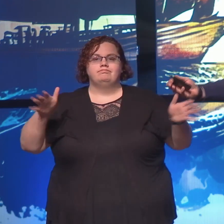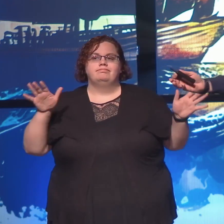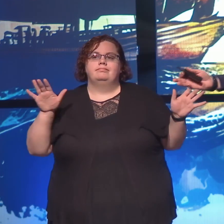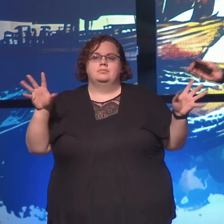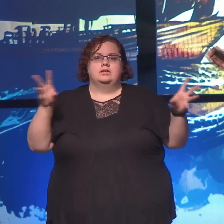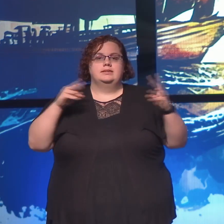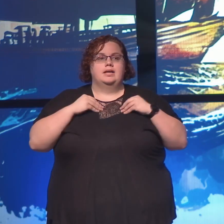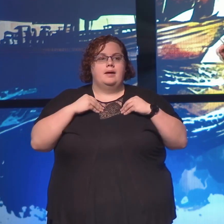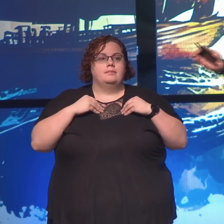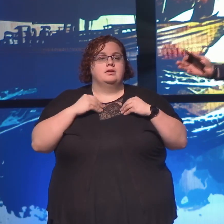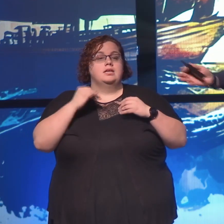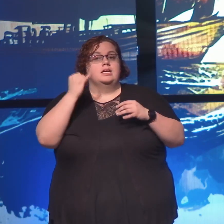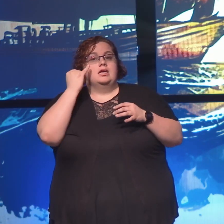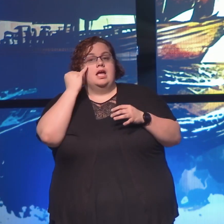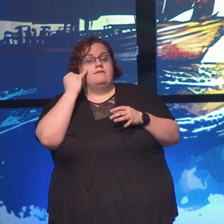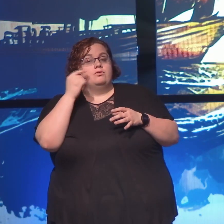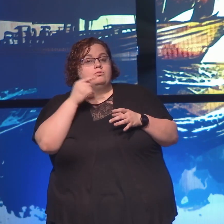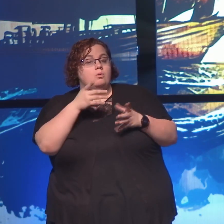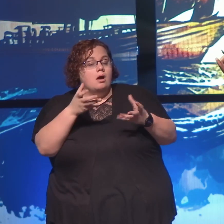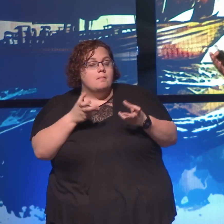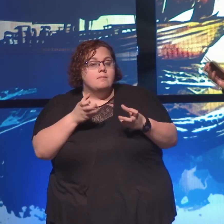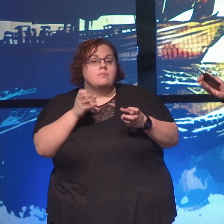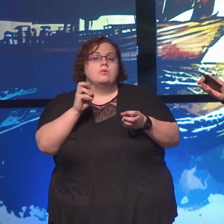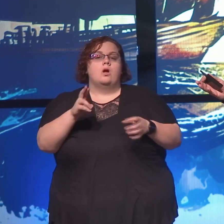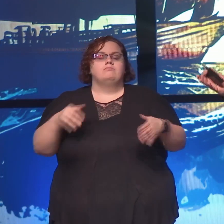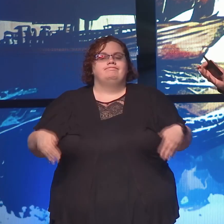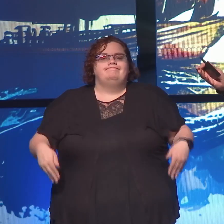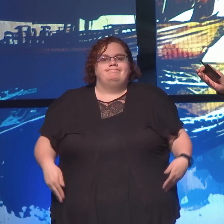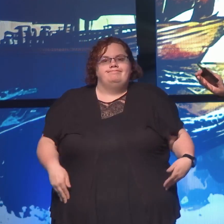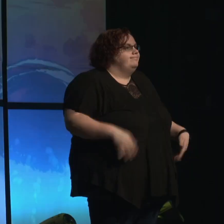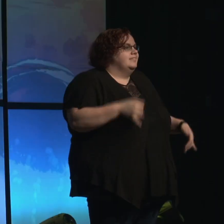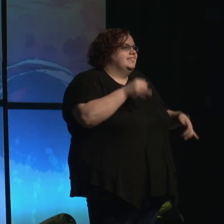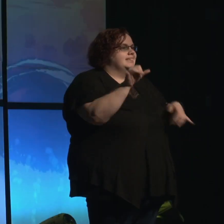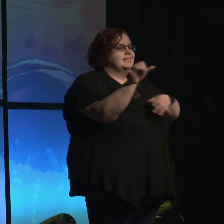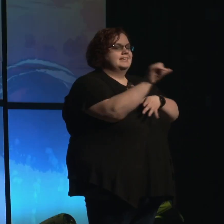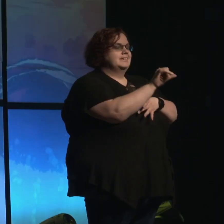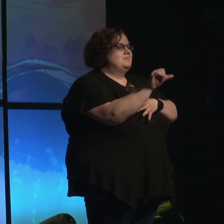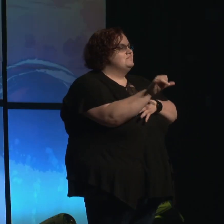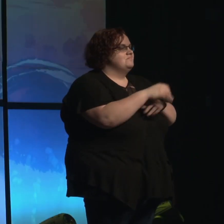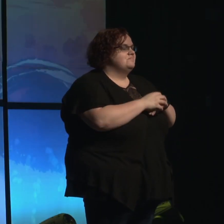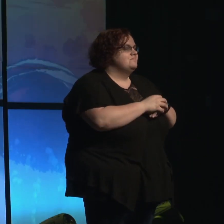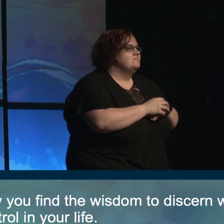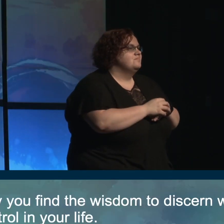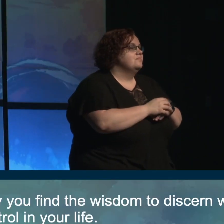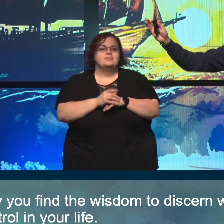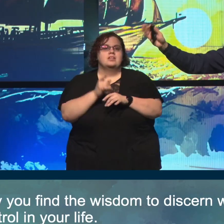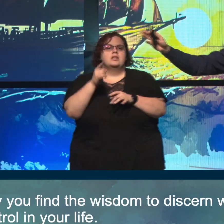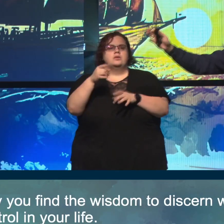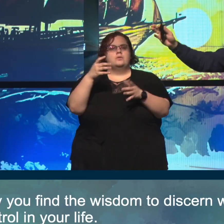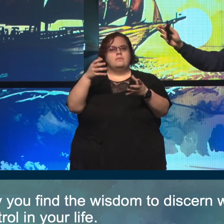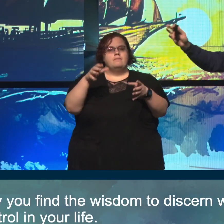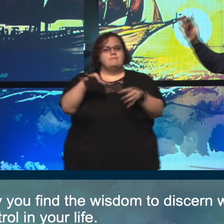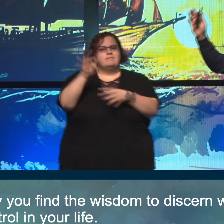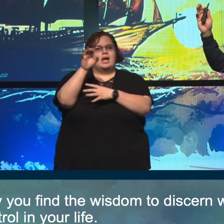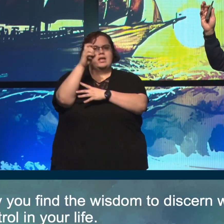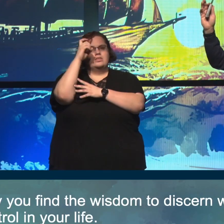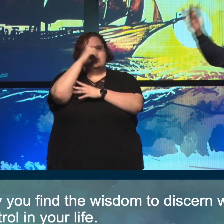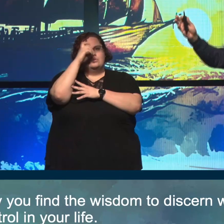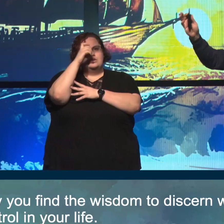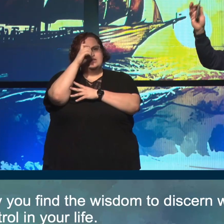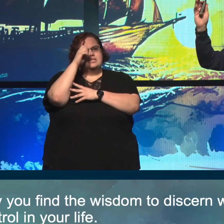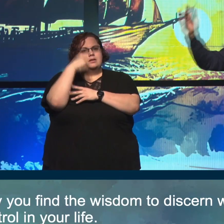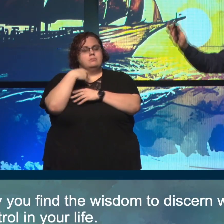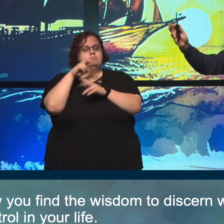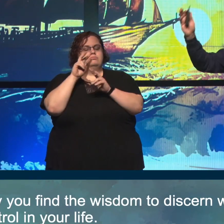to receive this blessing. If that is weird for you, just put them in your pocket. It all works the same. But here we go. May you find the wisdom to discern what